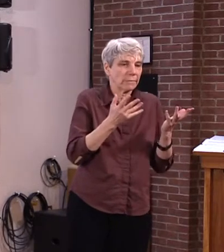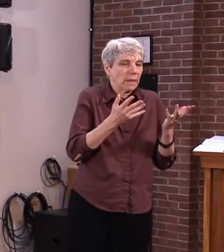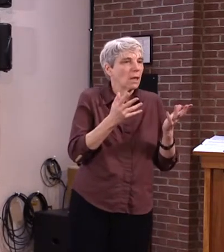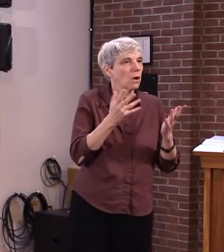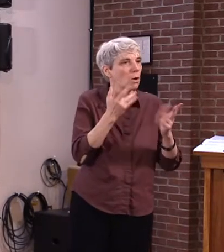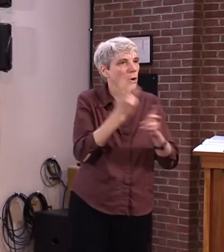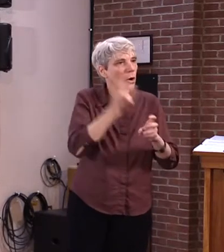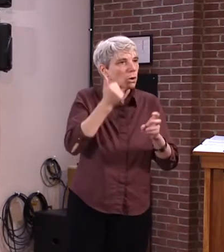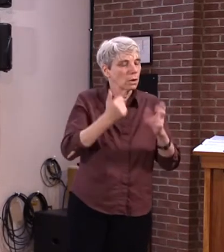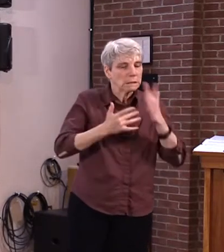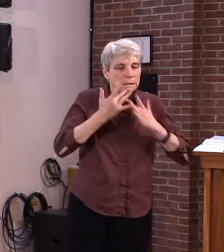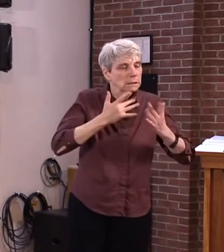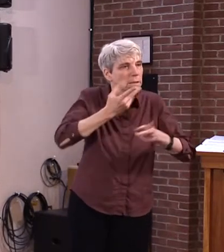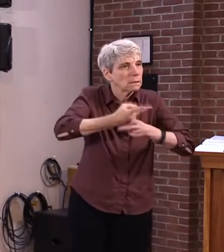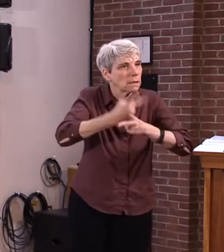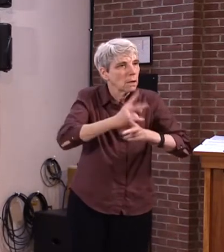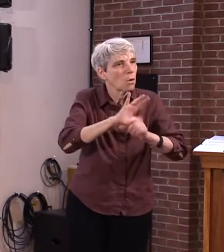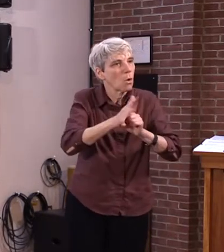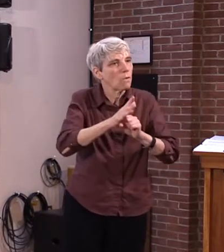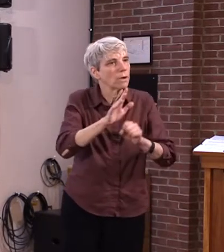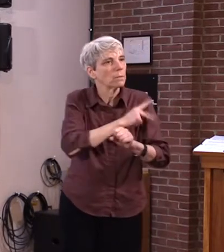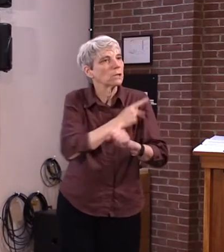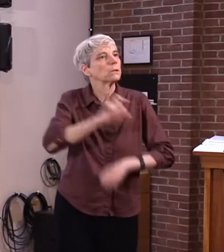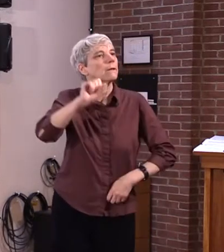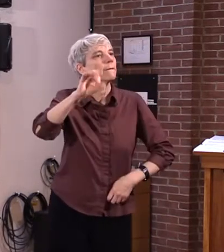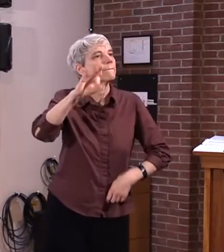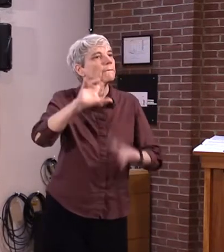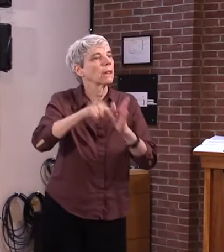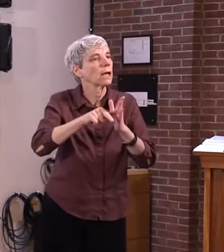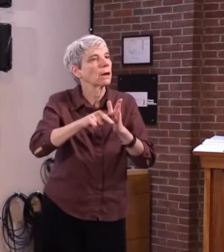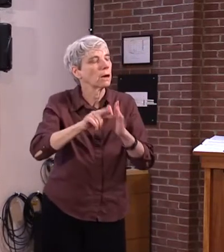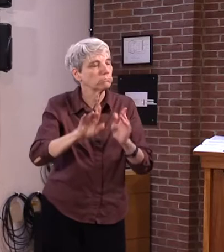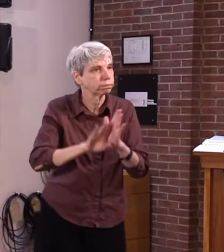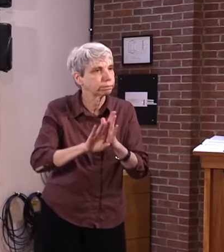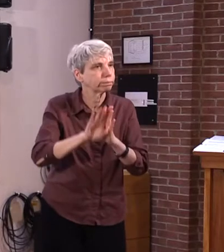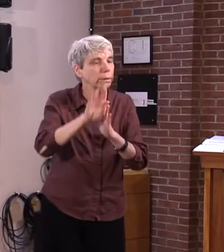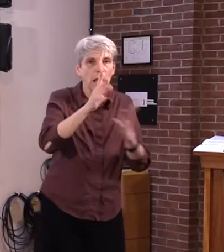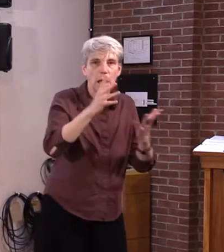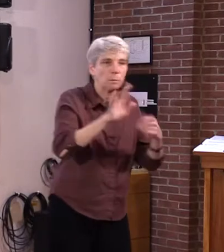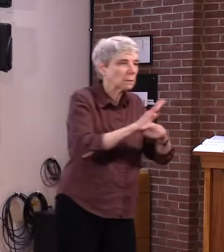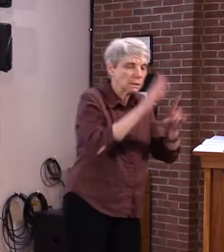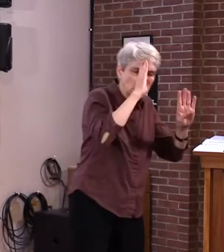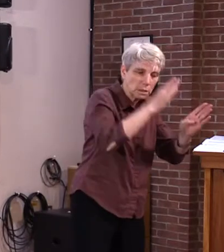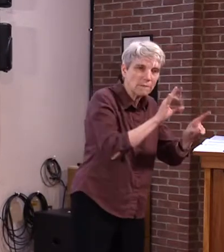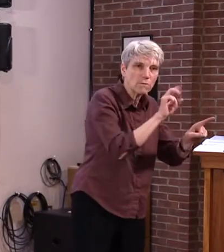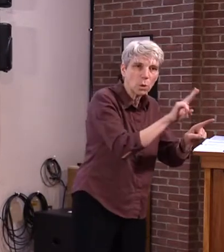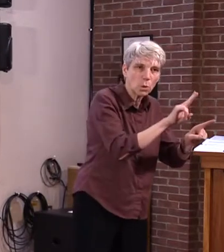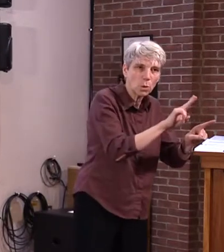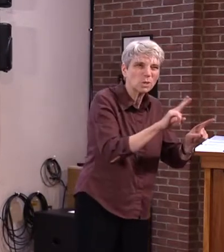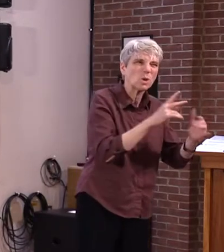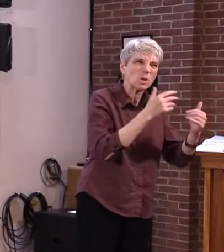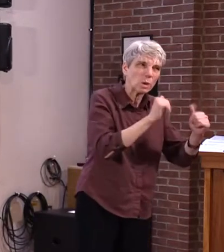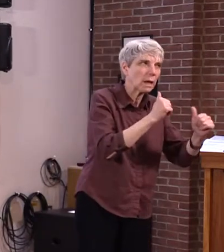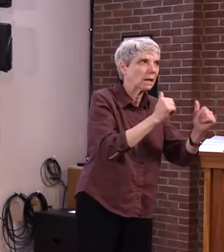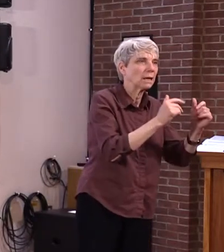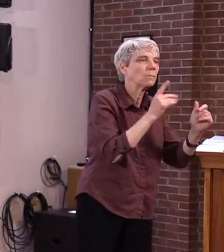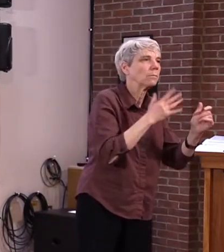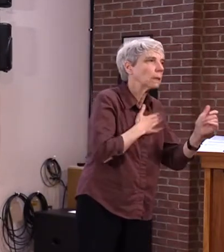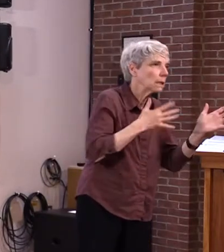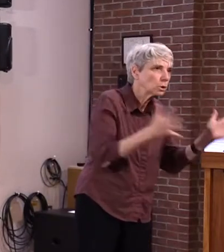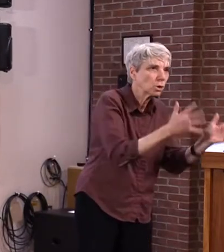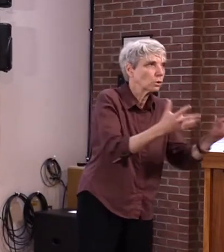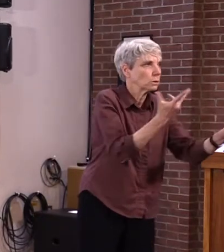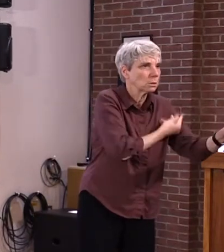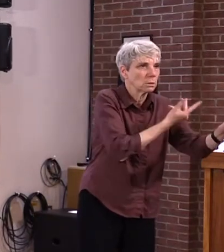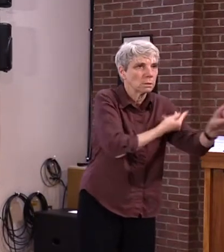need COVID treatment, particularly when national forecasts and you see cases in the region going up and ticking up, you want to make sure that